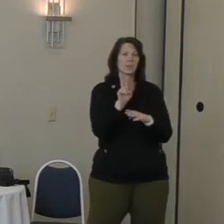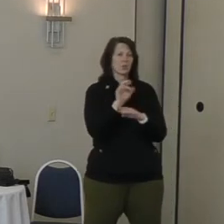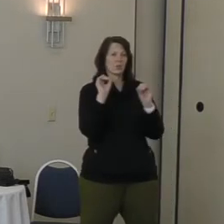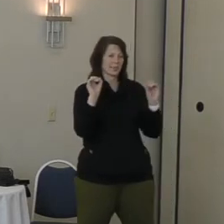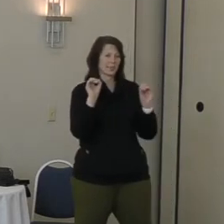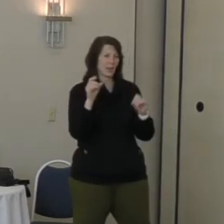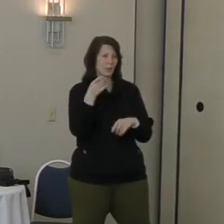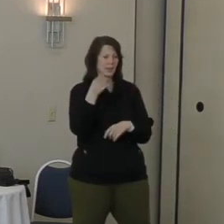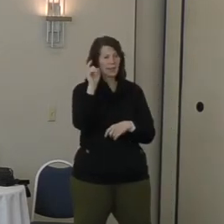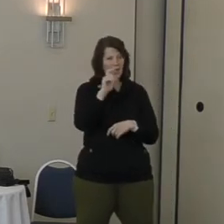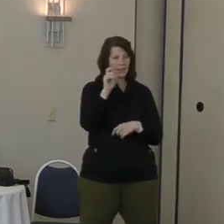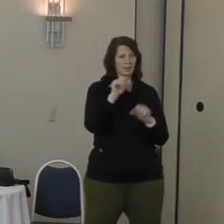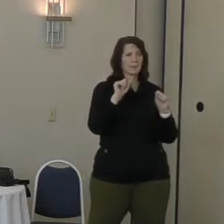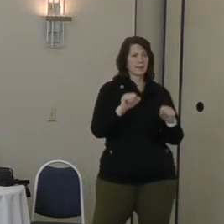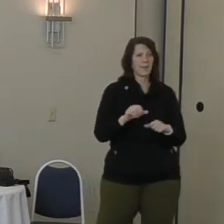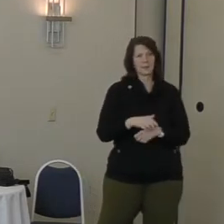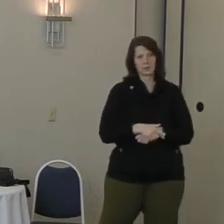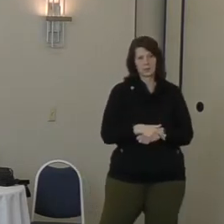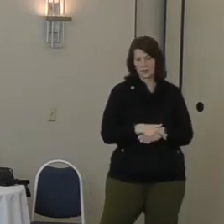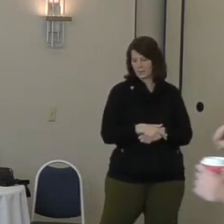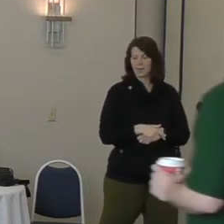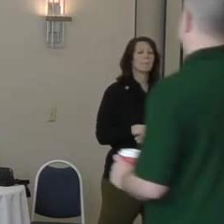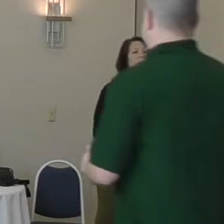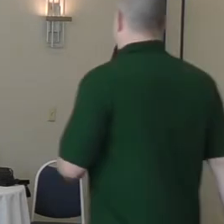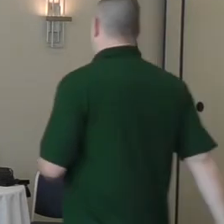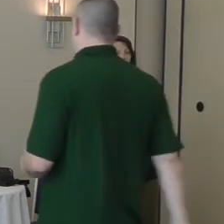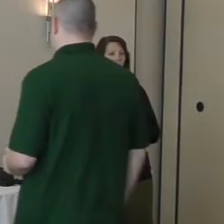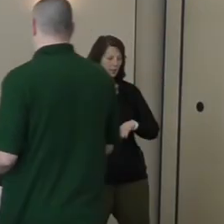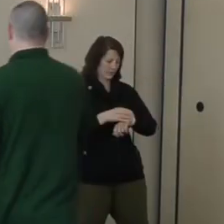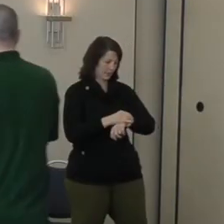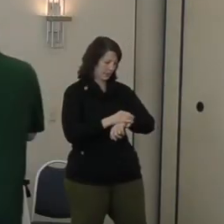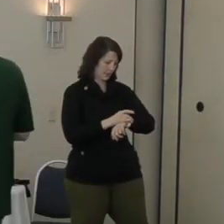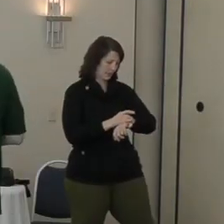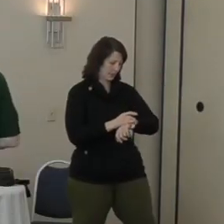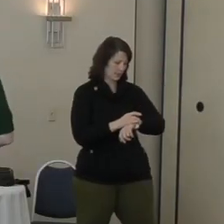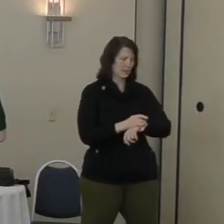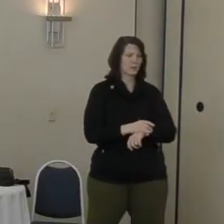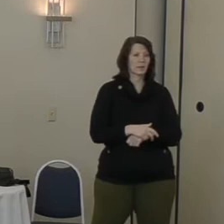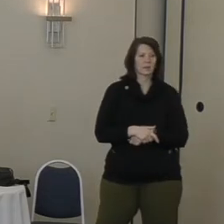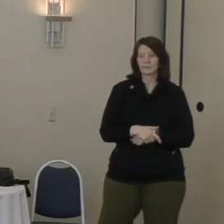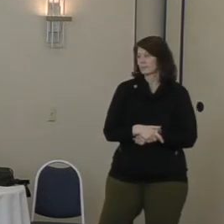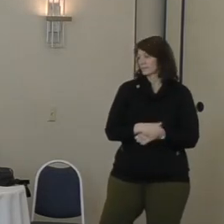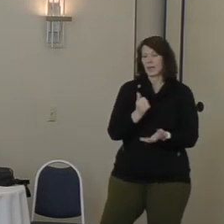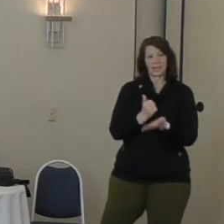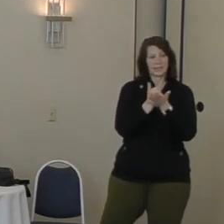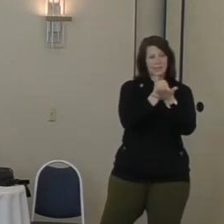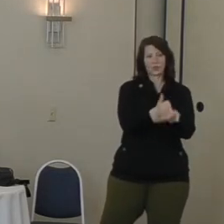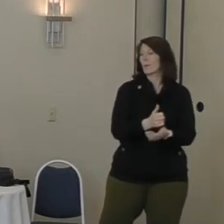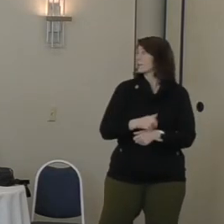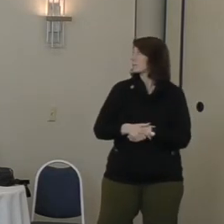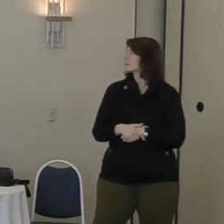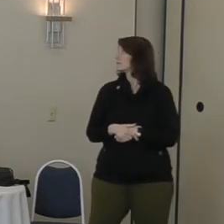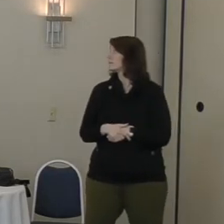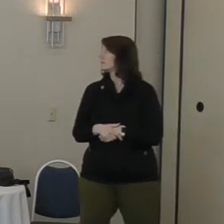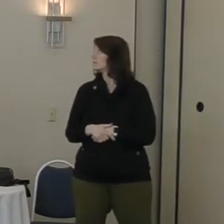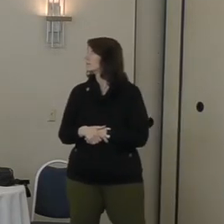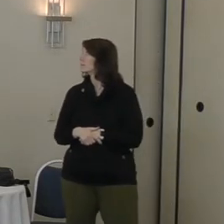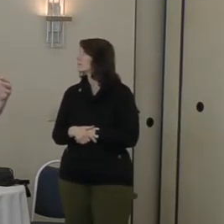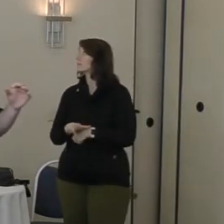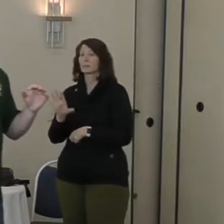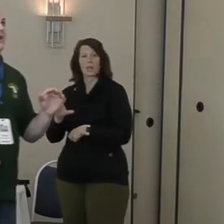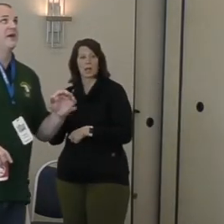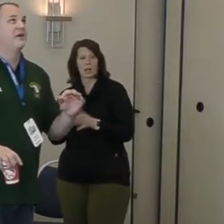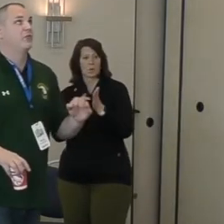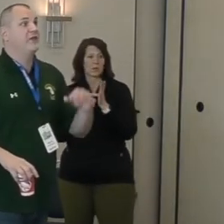out there, right? He's got to be able to do something while he's out there and contribute. And so this kind of